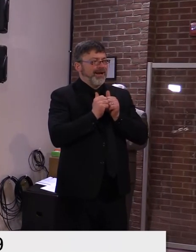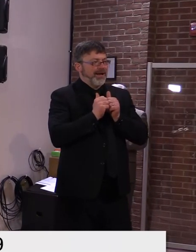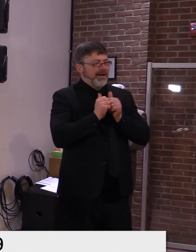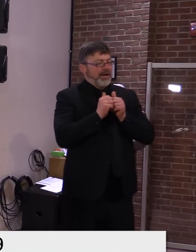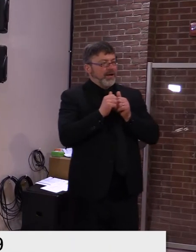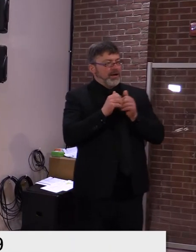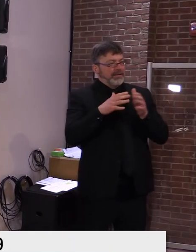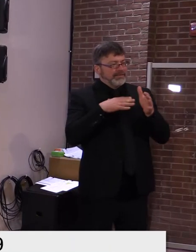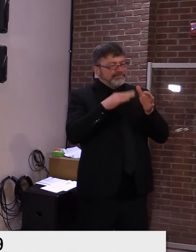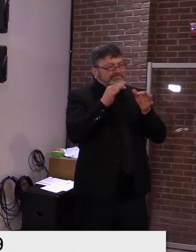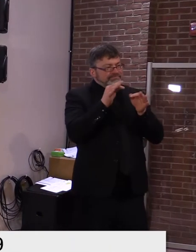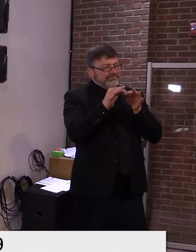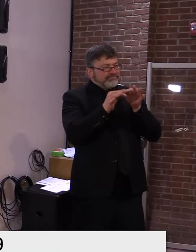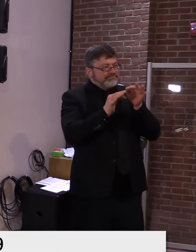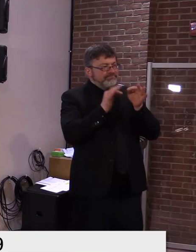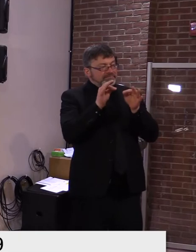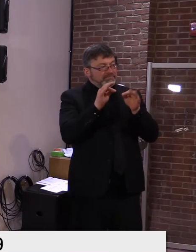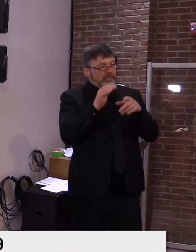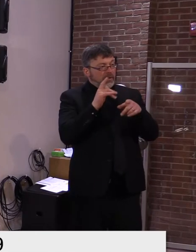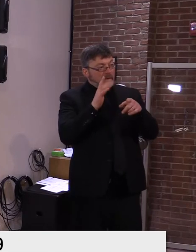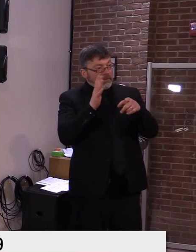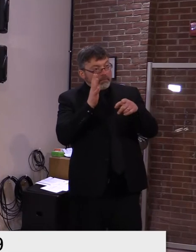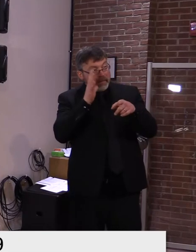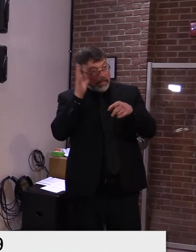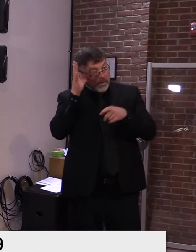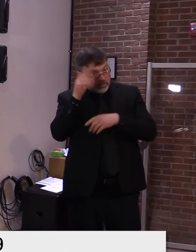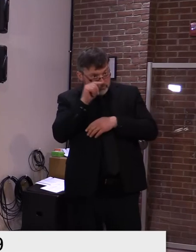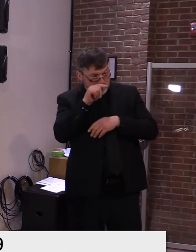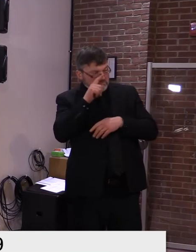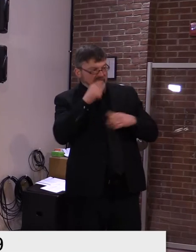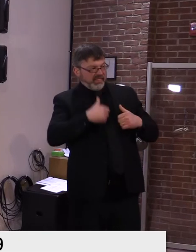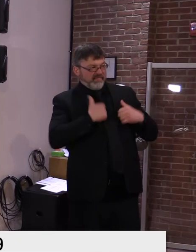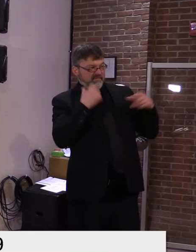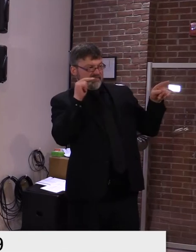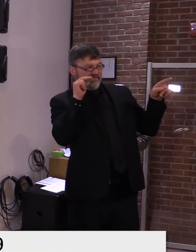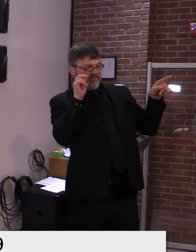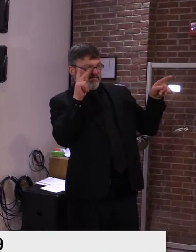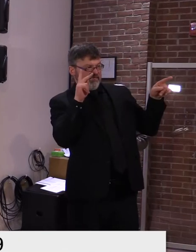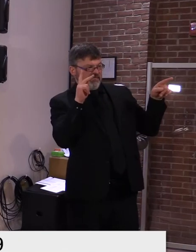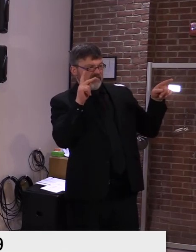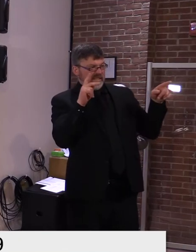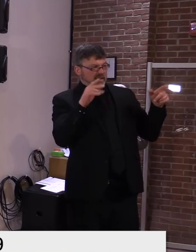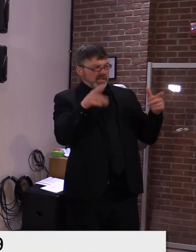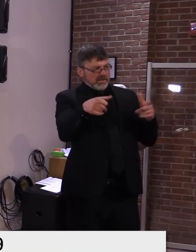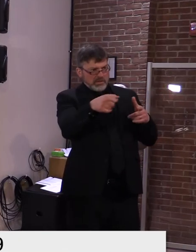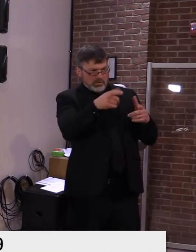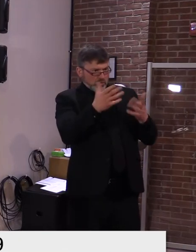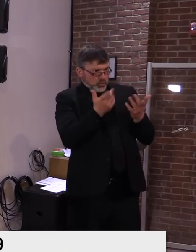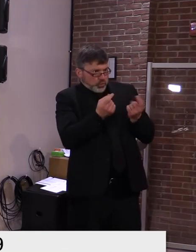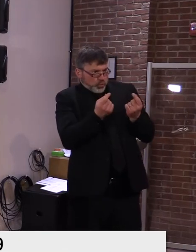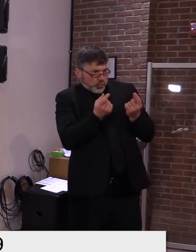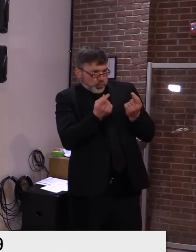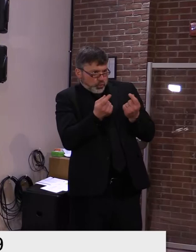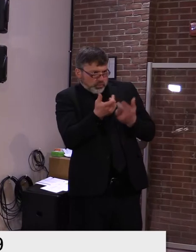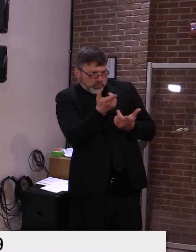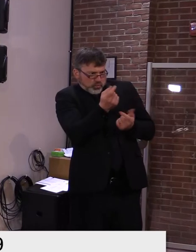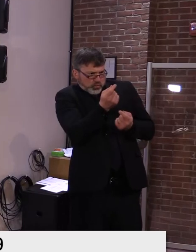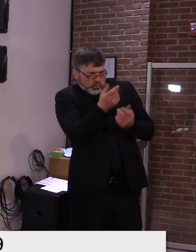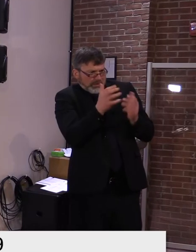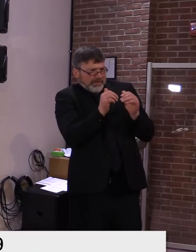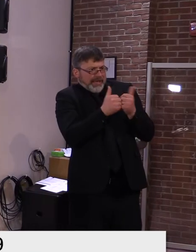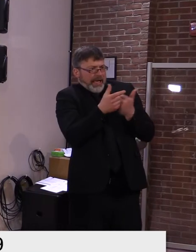in those areas that their actions have a direct impact on the schools. If it's community